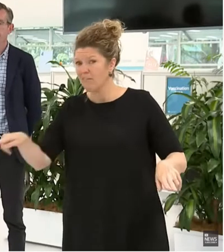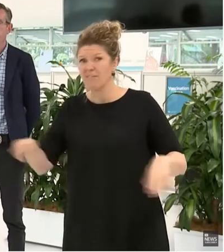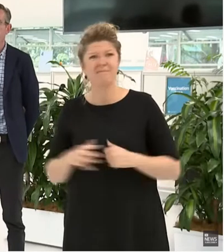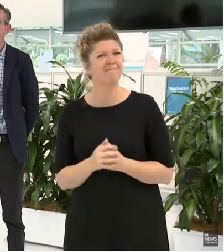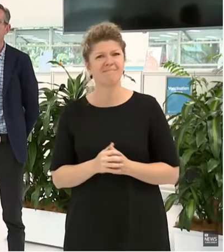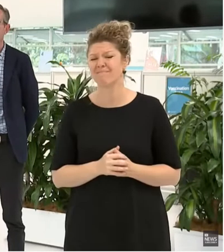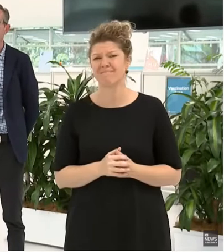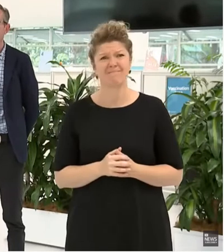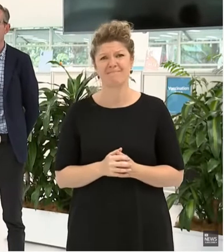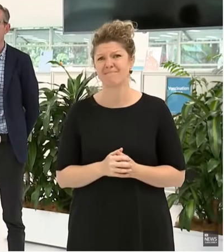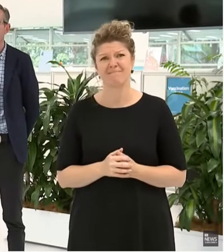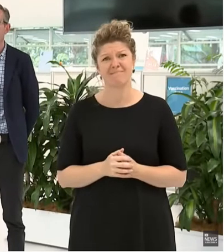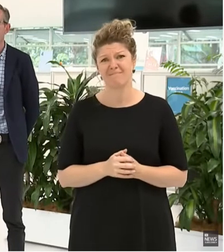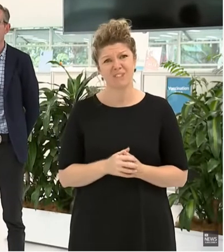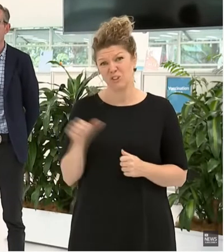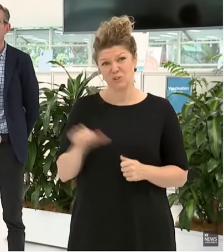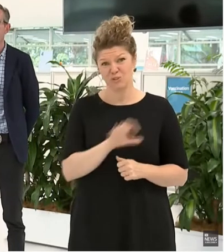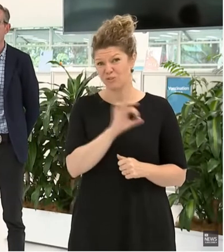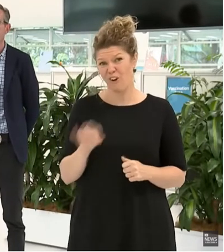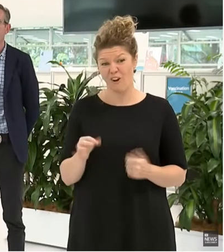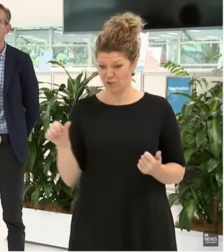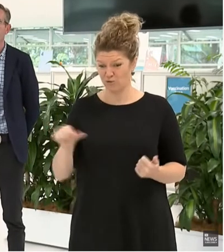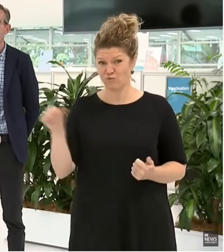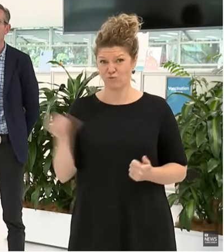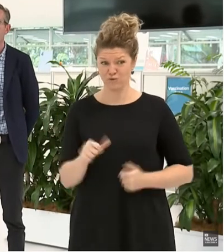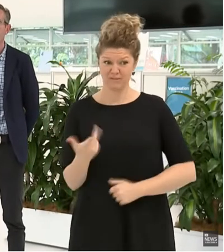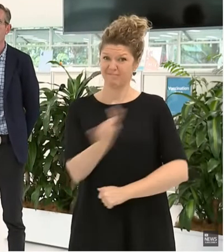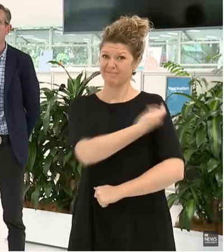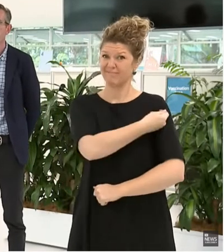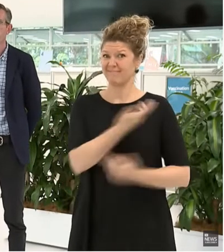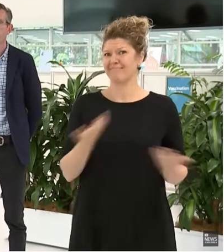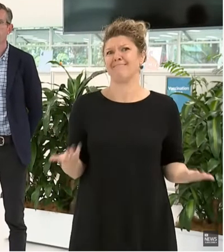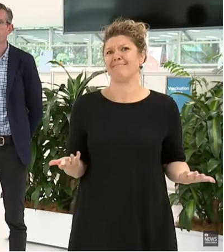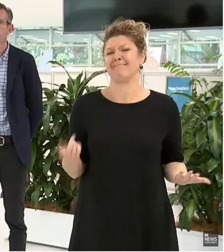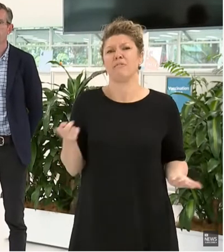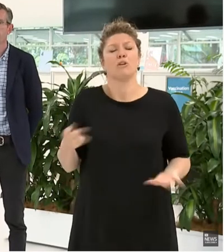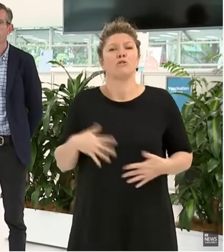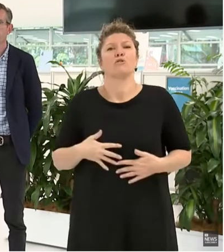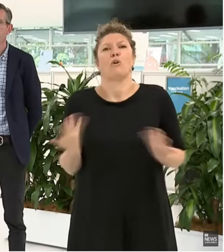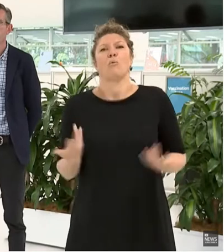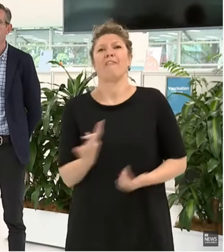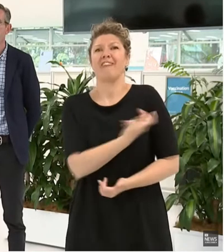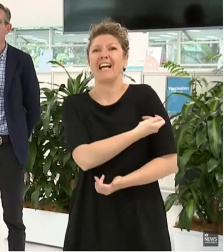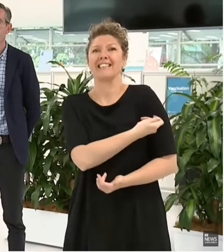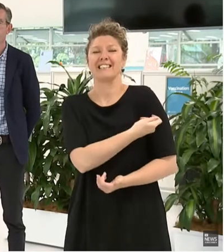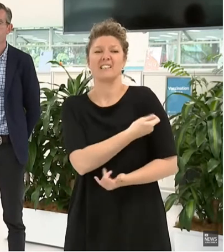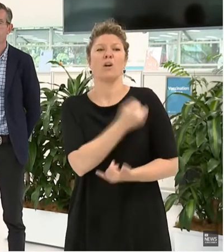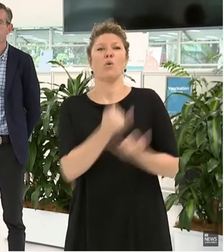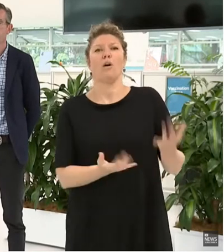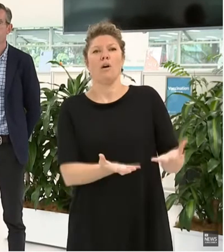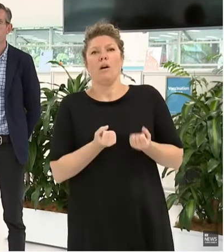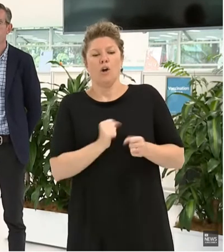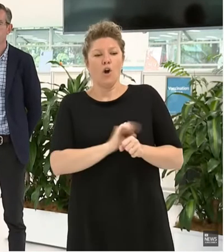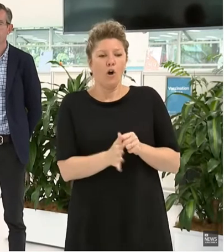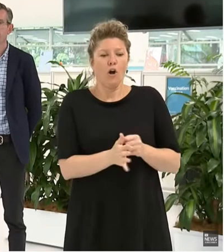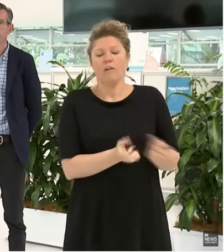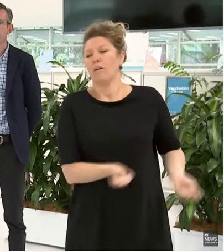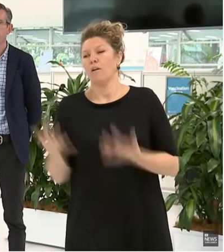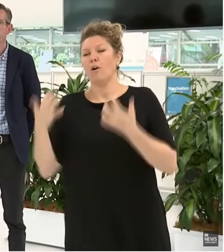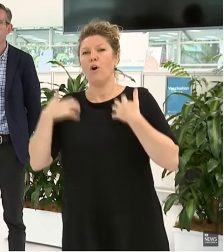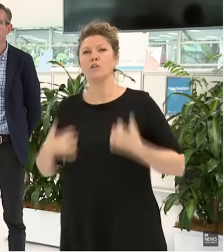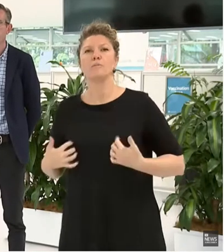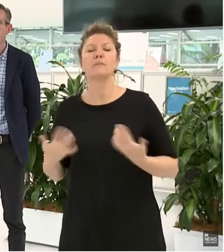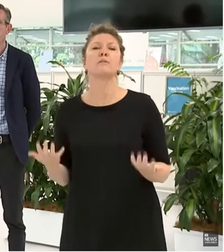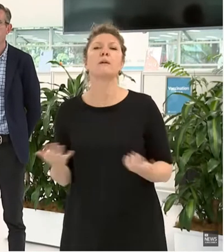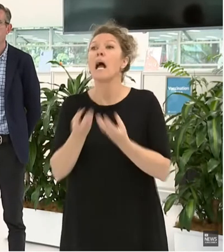they're taking more places than they should be in our ICUs simply because they've chosen not to be vaccinated. There are some, of course, who may